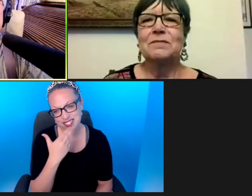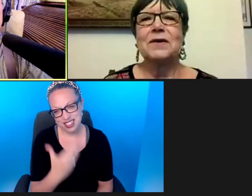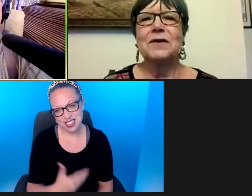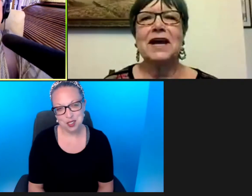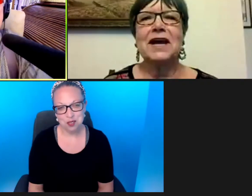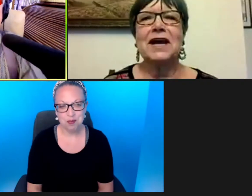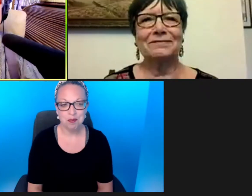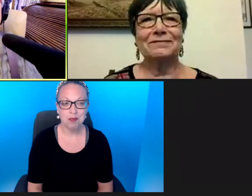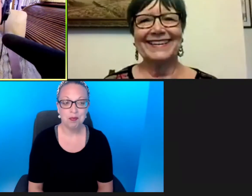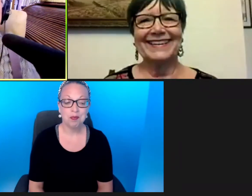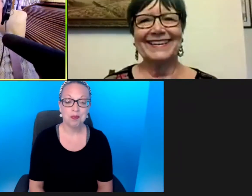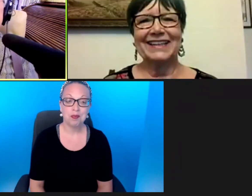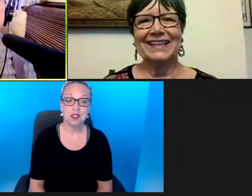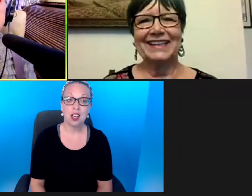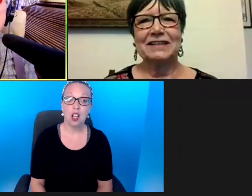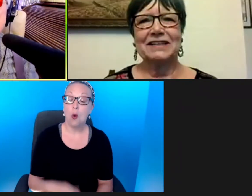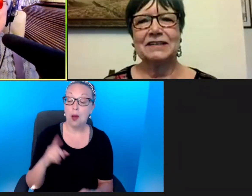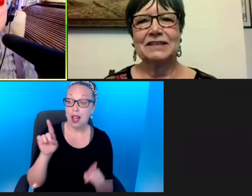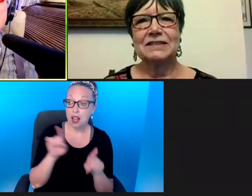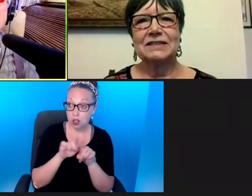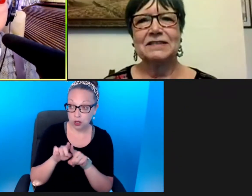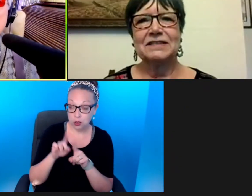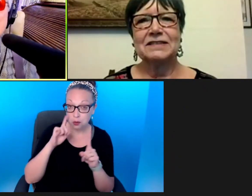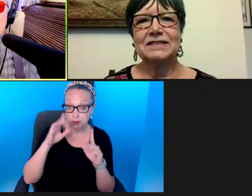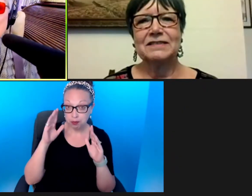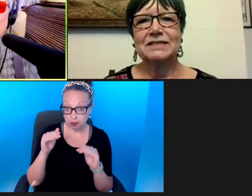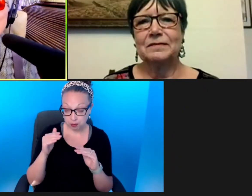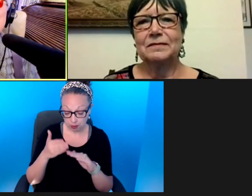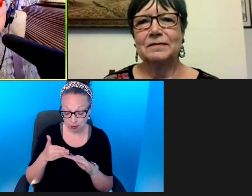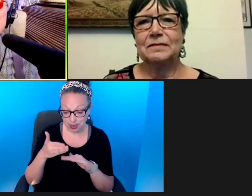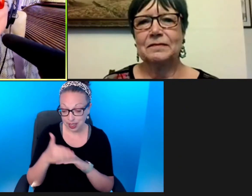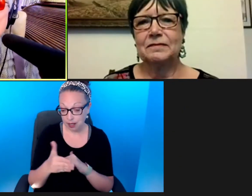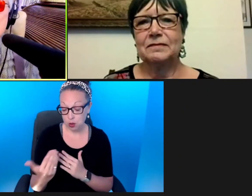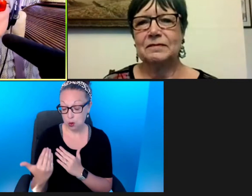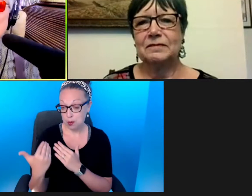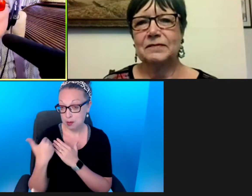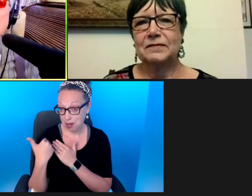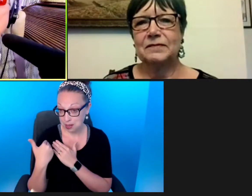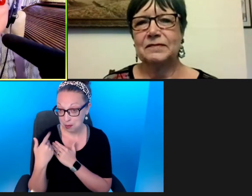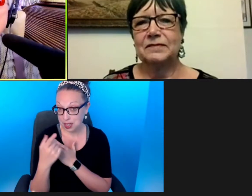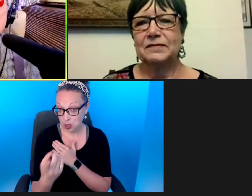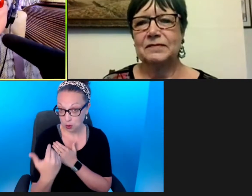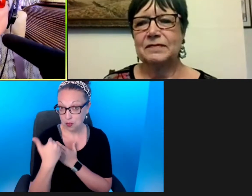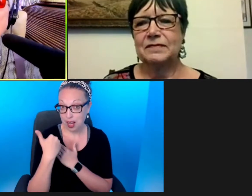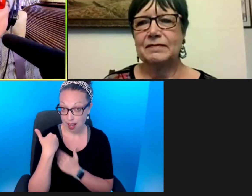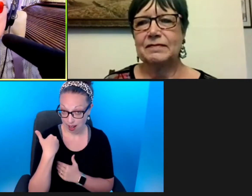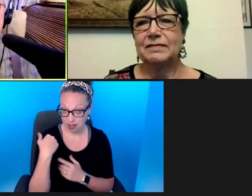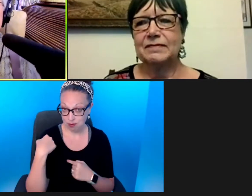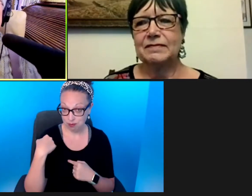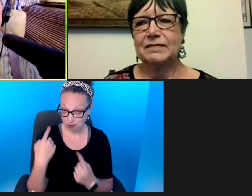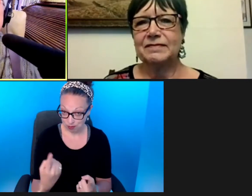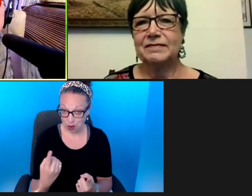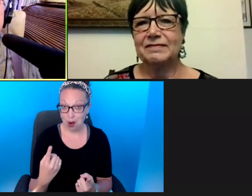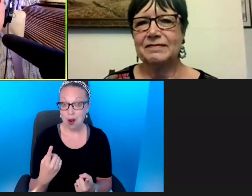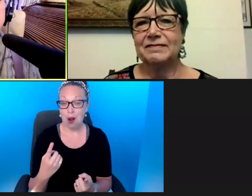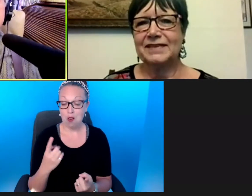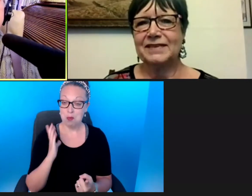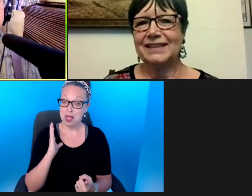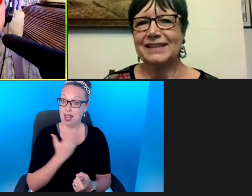And Marnette, I Okay. hope that after the responsibility that you carried so nobly of being our guest, it